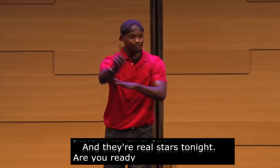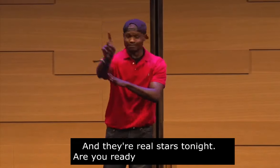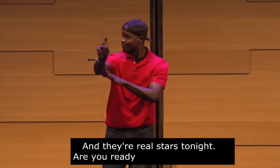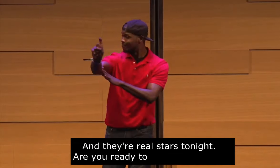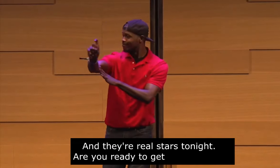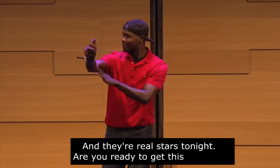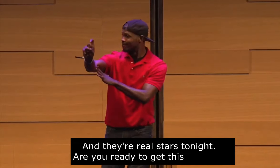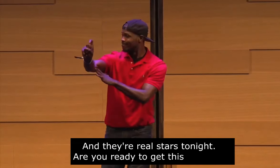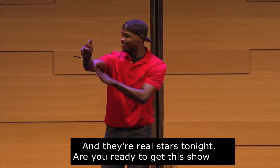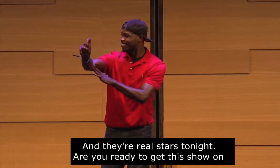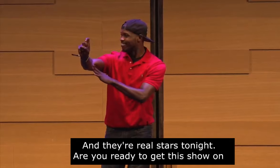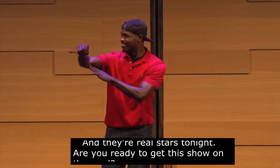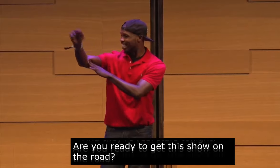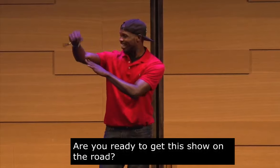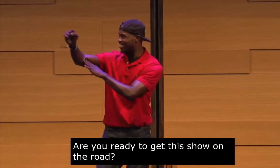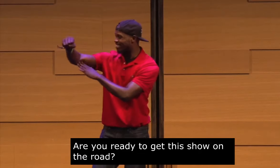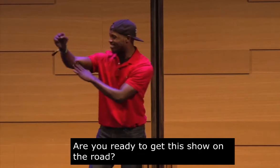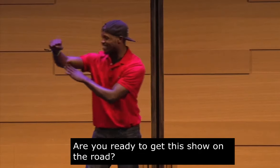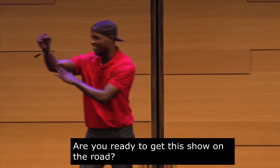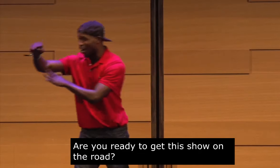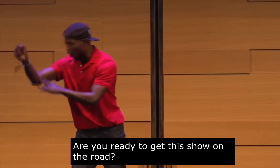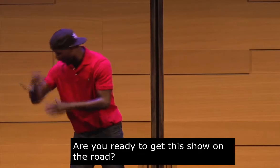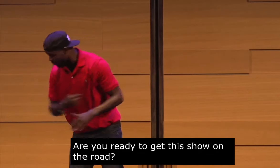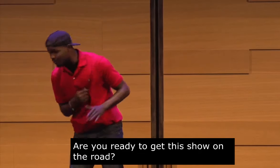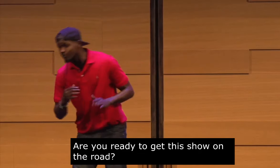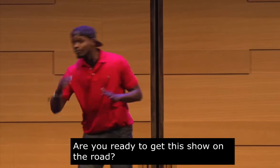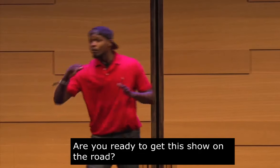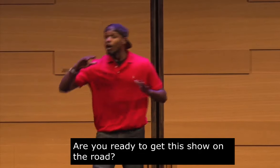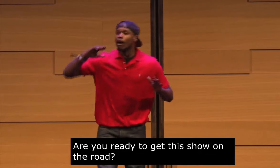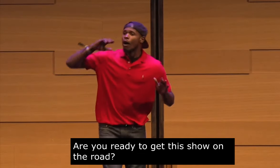Are you ready to get this show on the road?